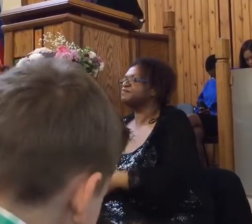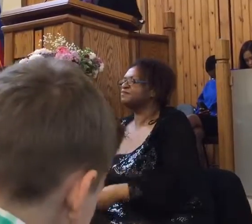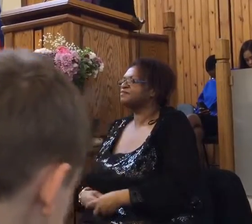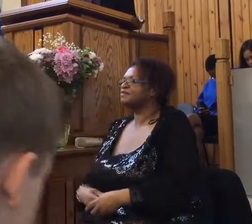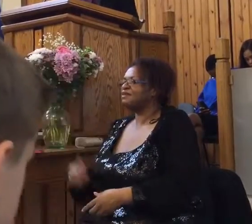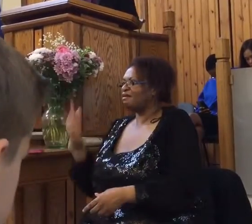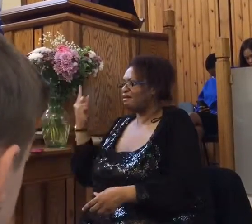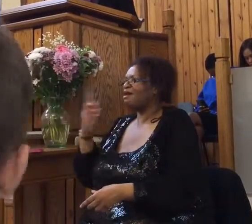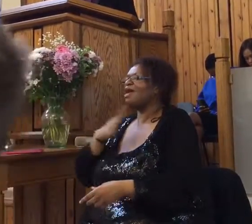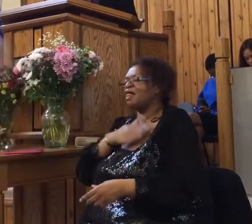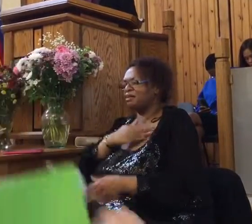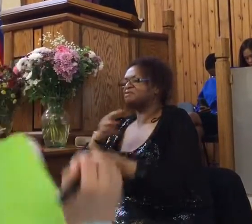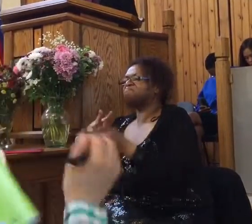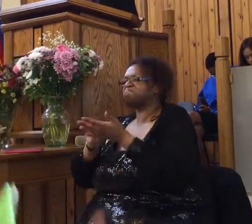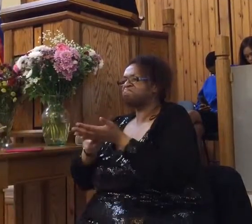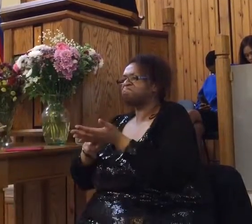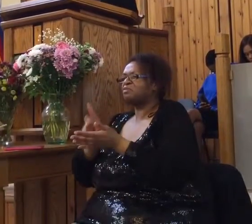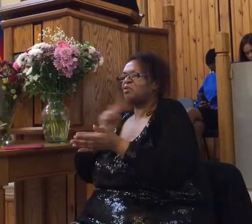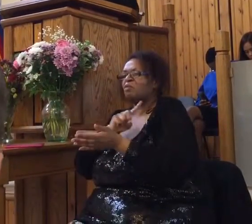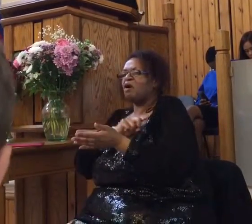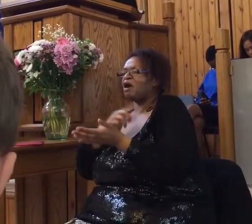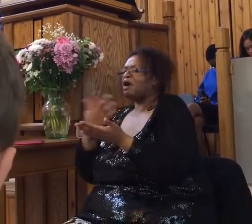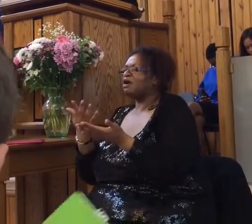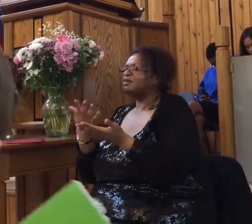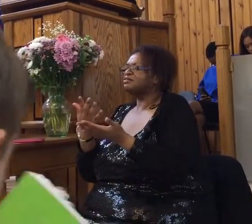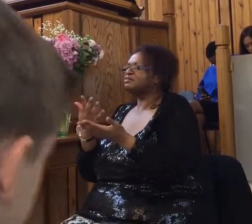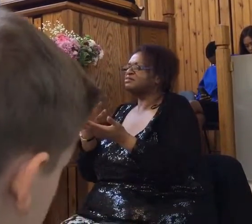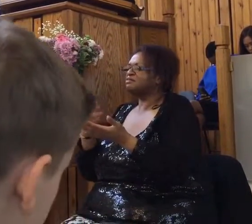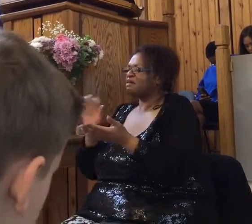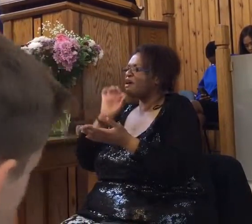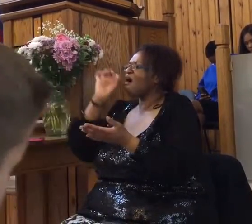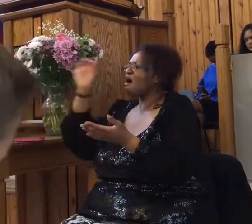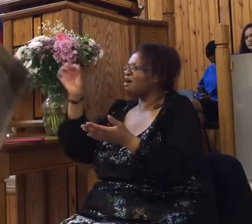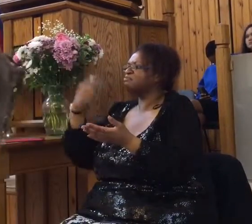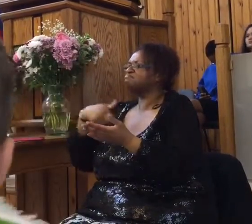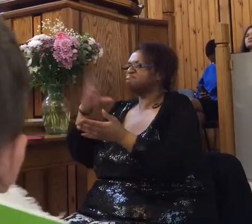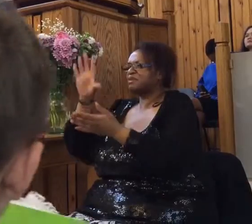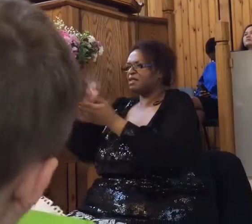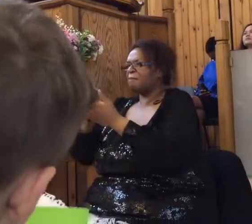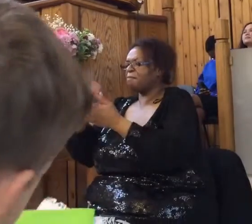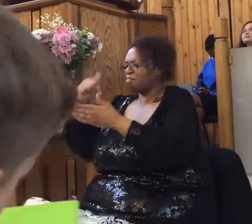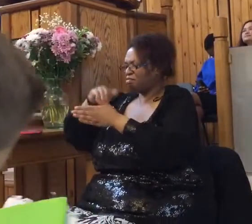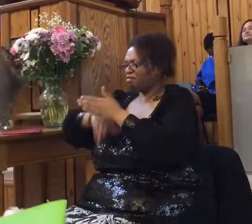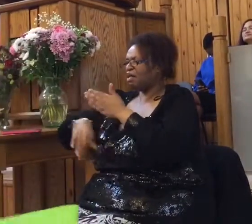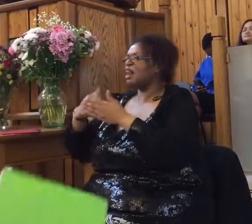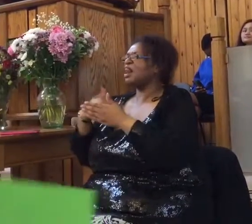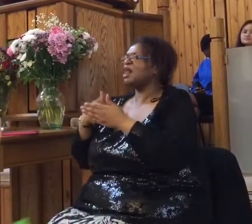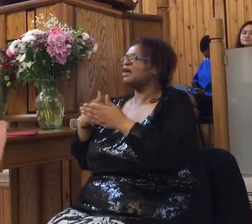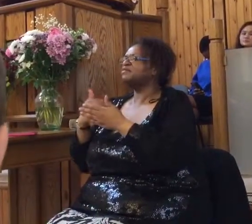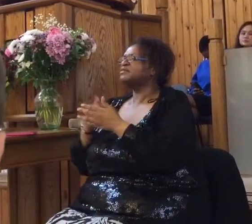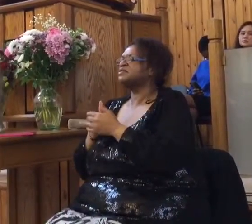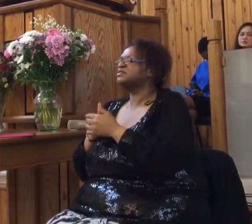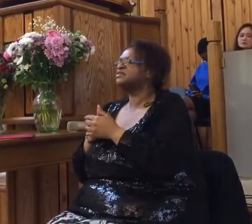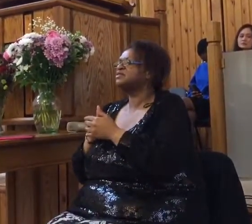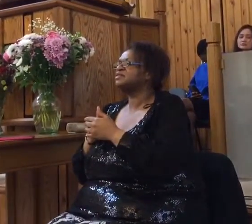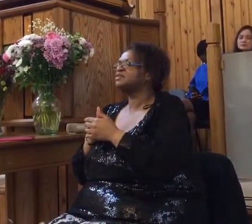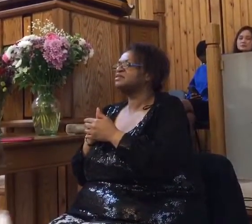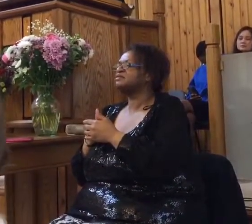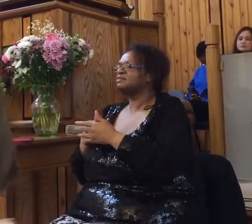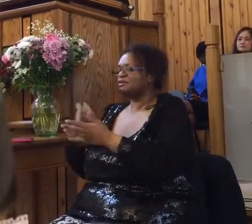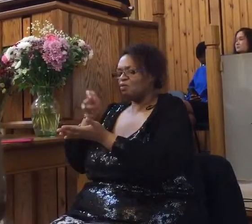I like this verse because it calls us to be an example in our lives. It calls us to be